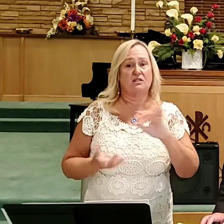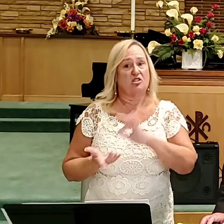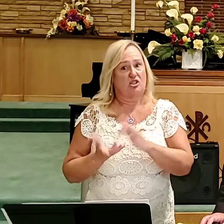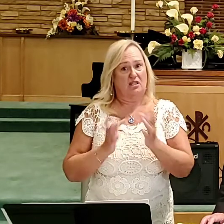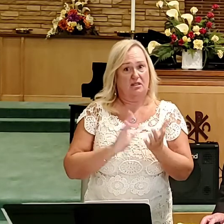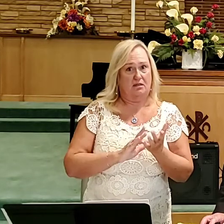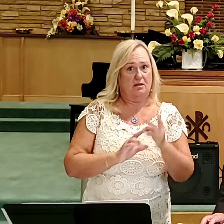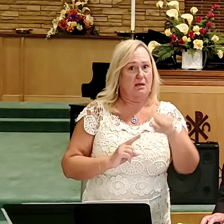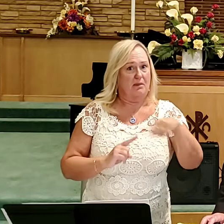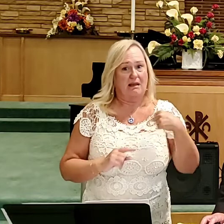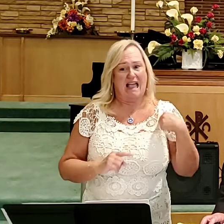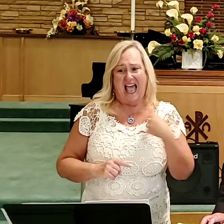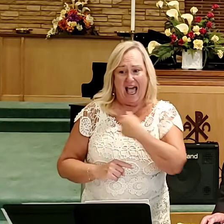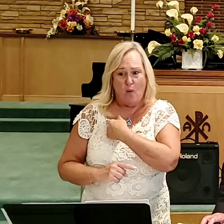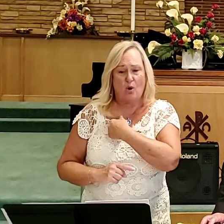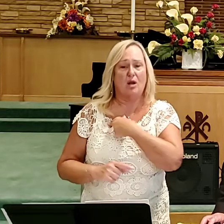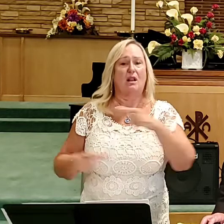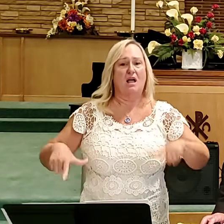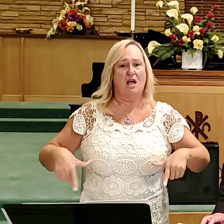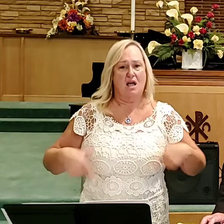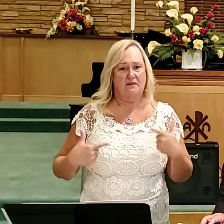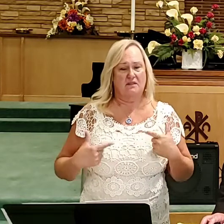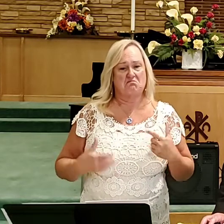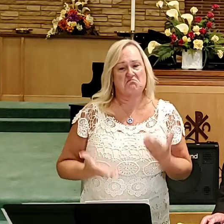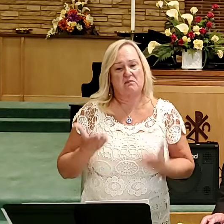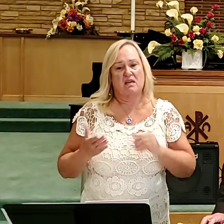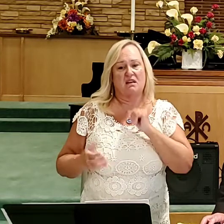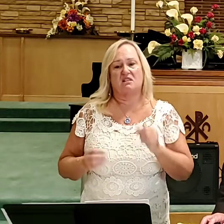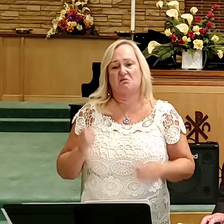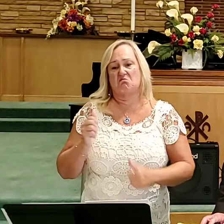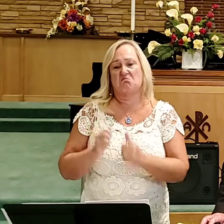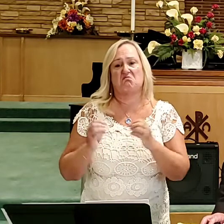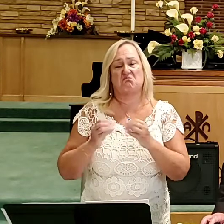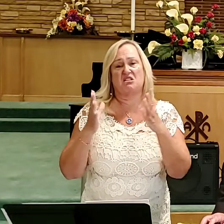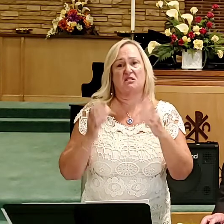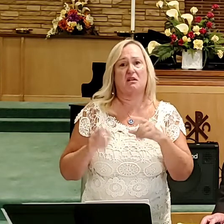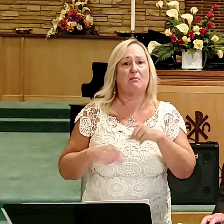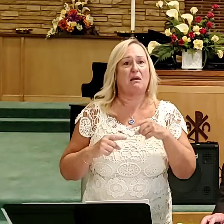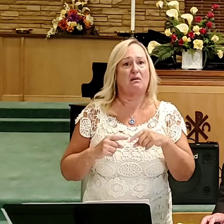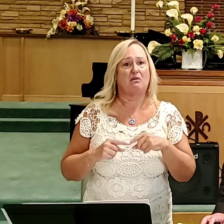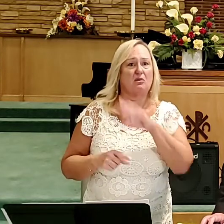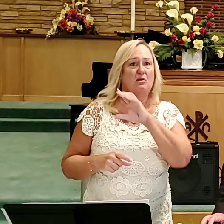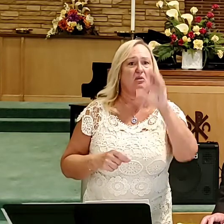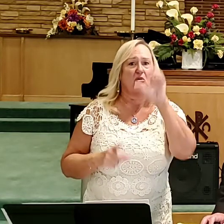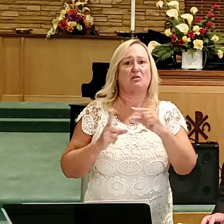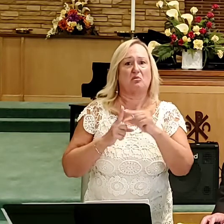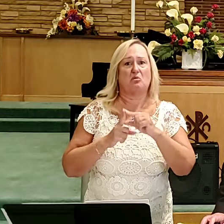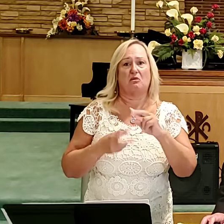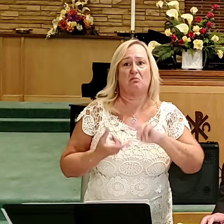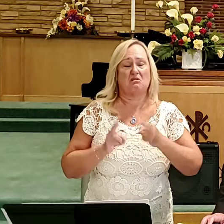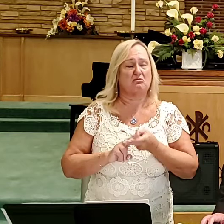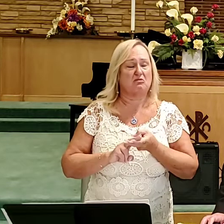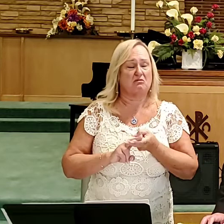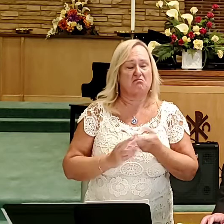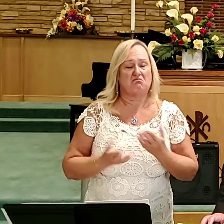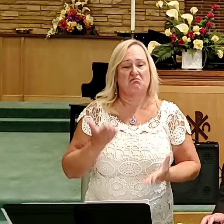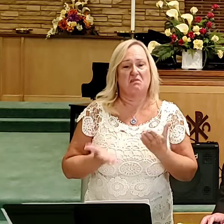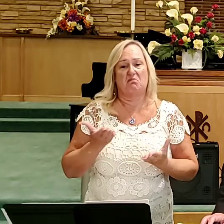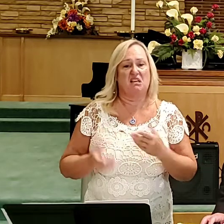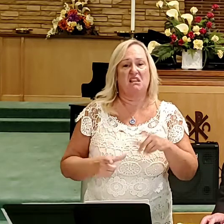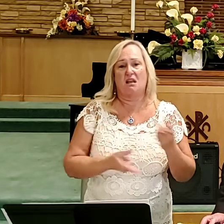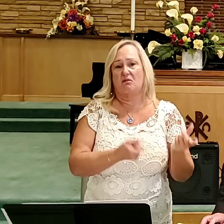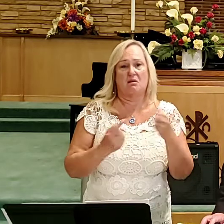Jesus about our lives, and maybe not so much about crossword puzzles, but maybe that'll come